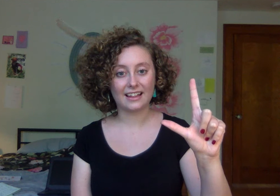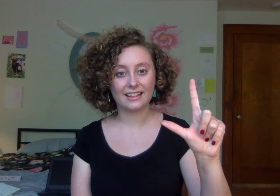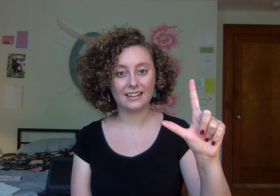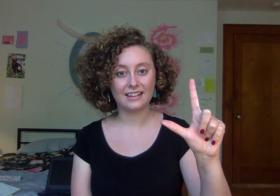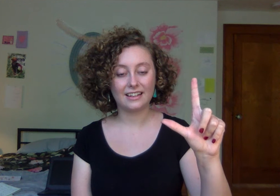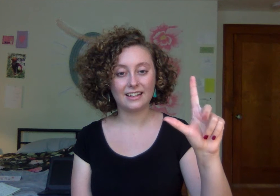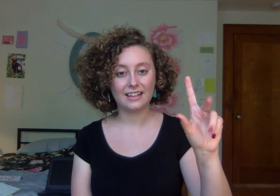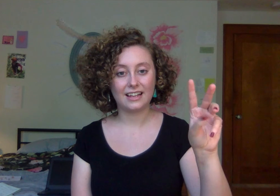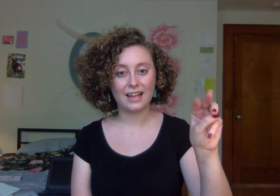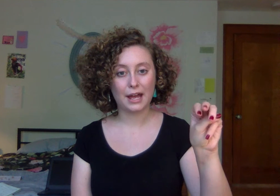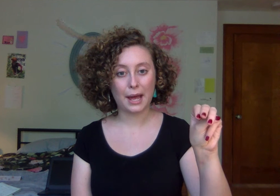L,